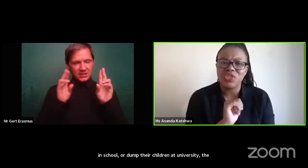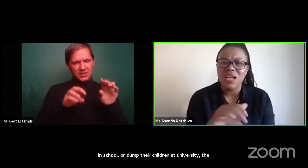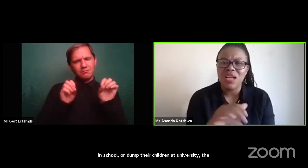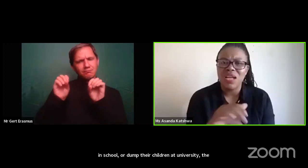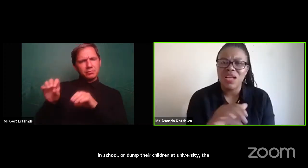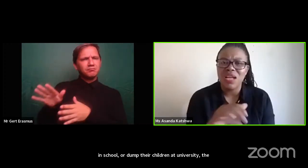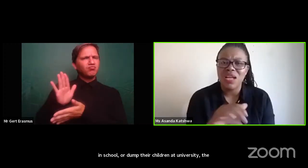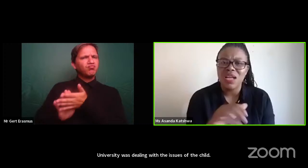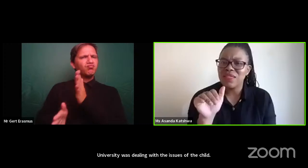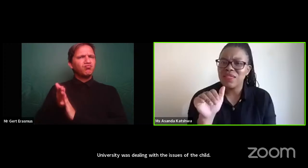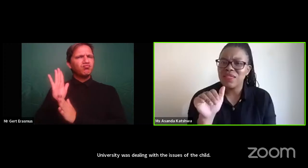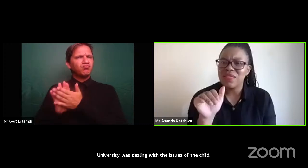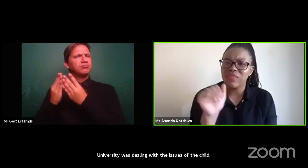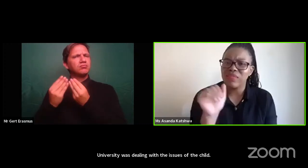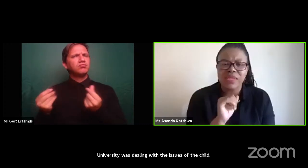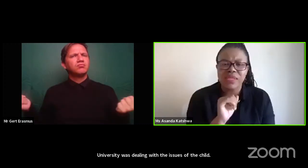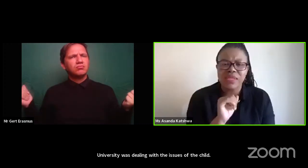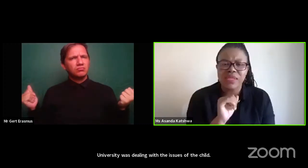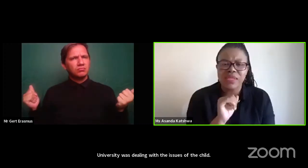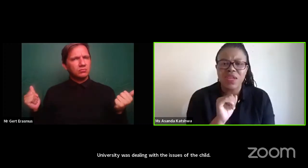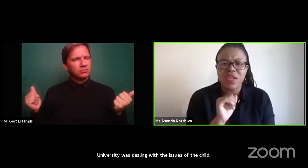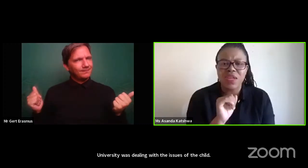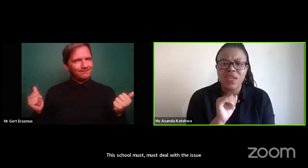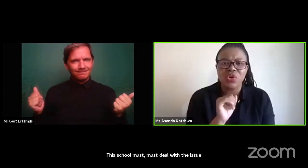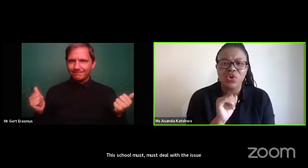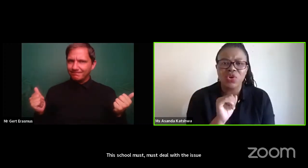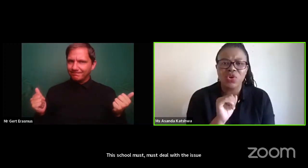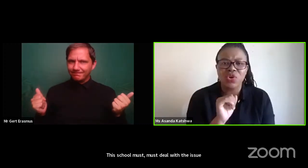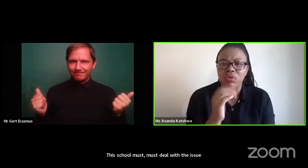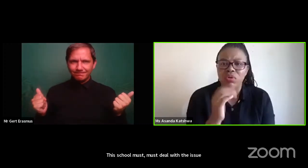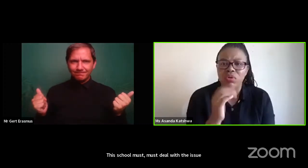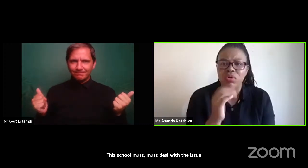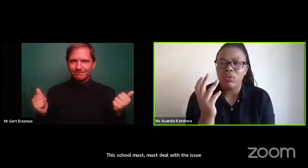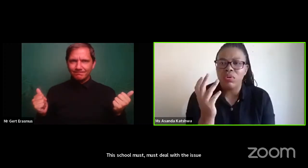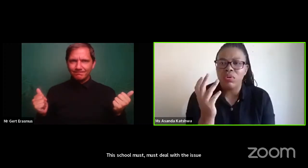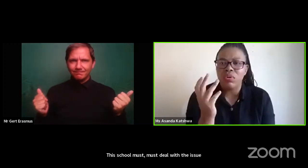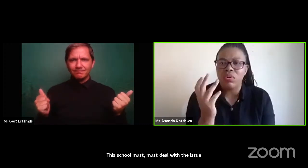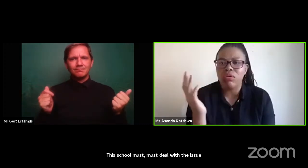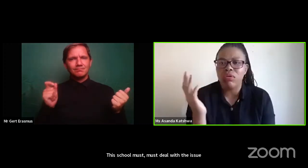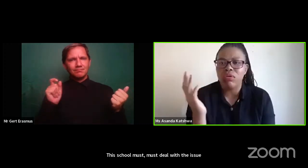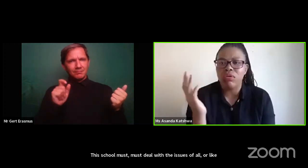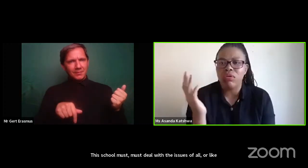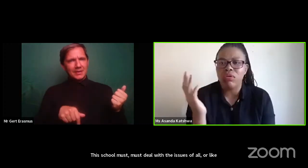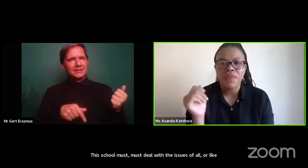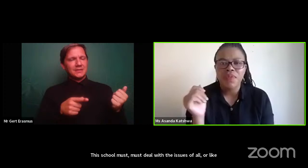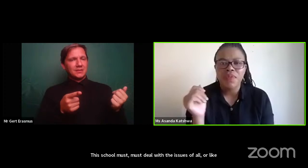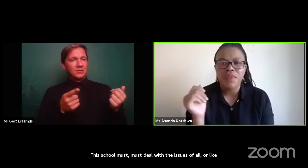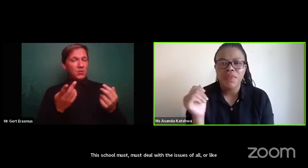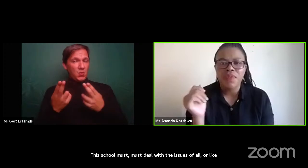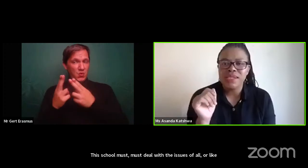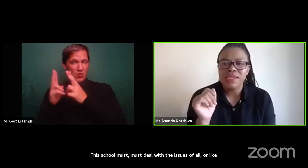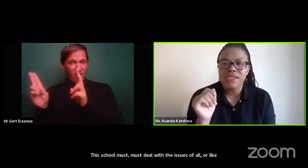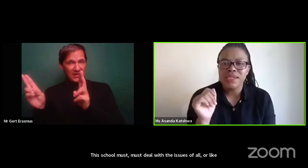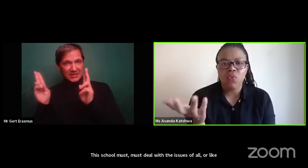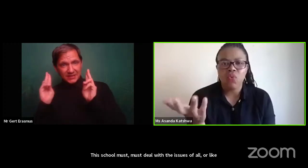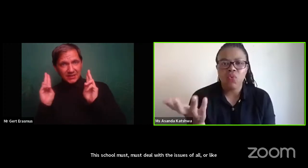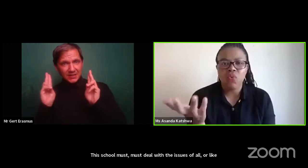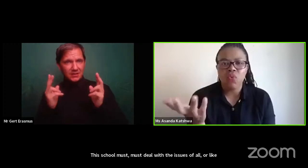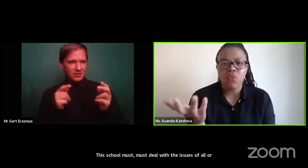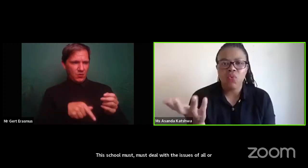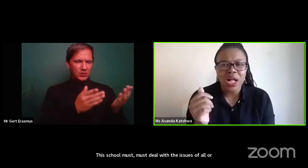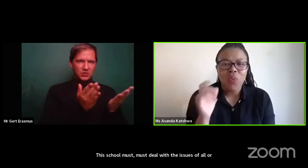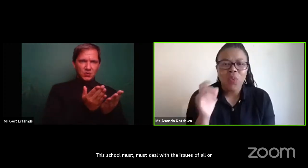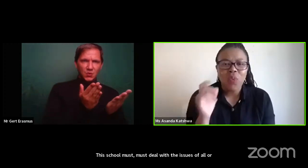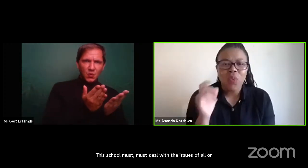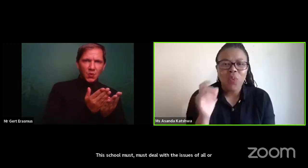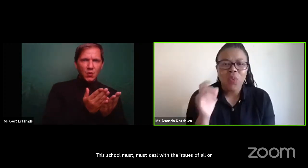child. The school must deal with the issues of or lack of access for the